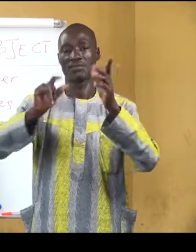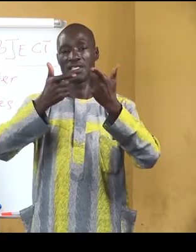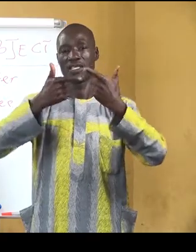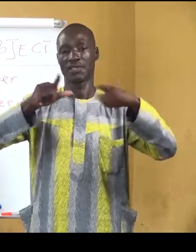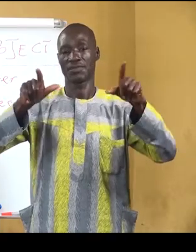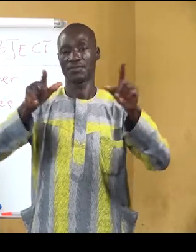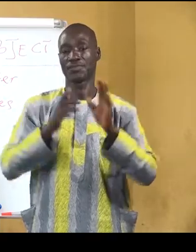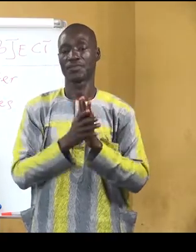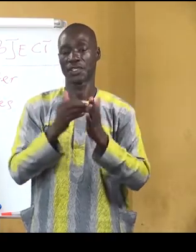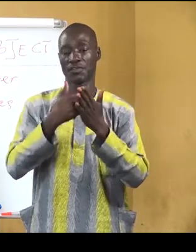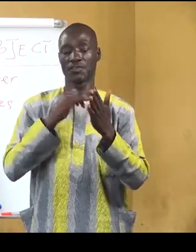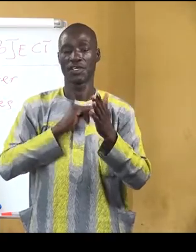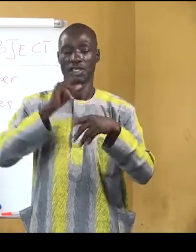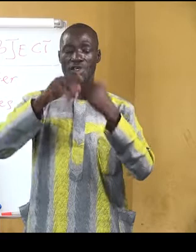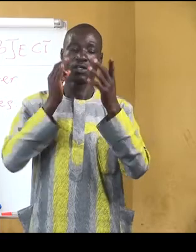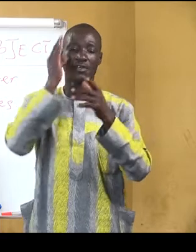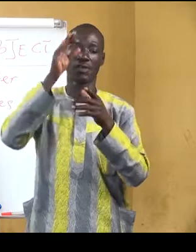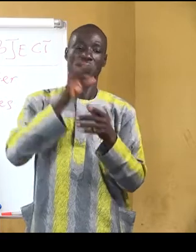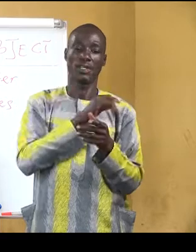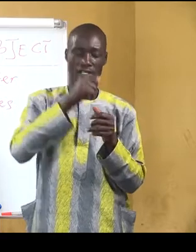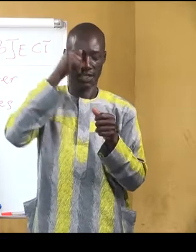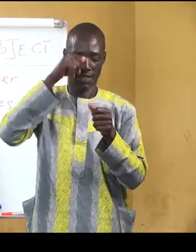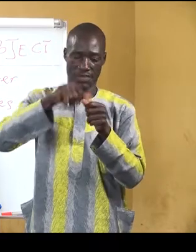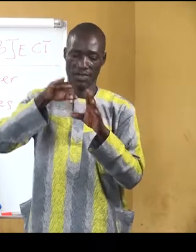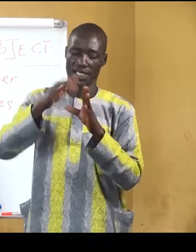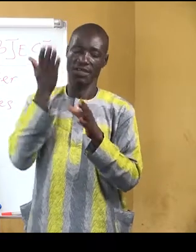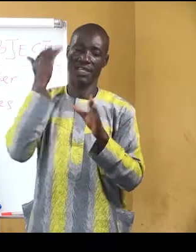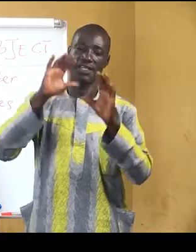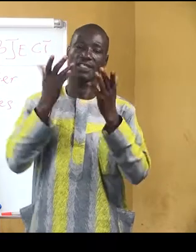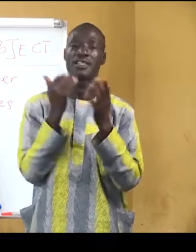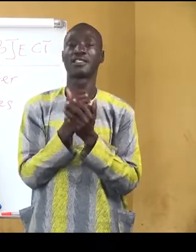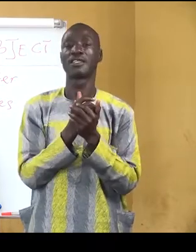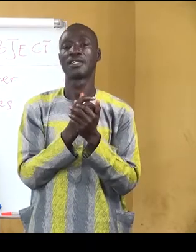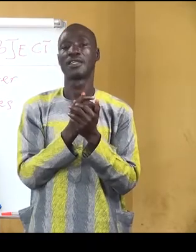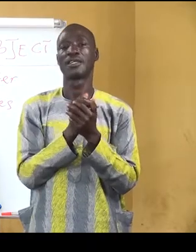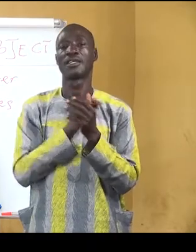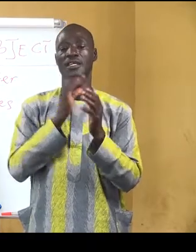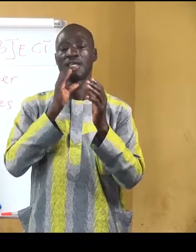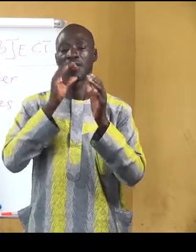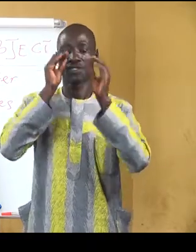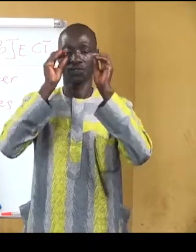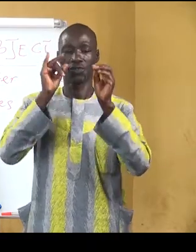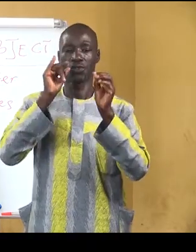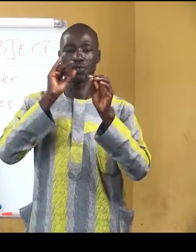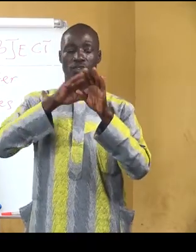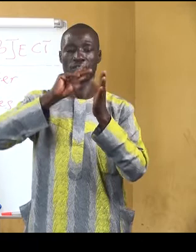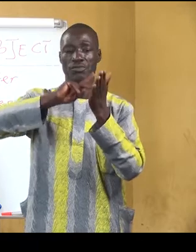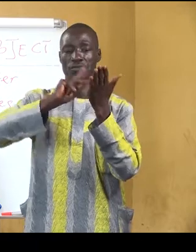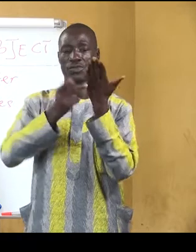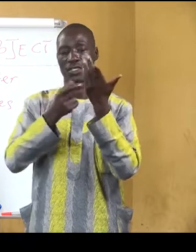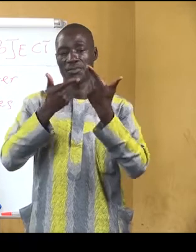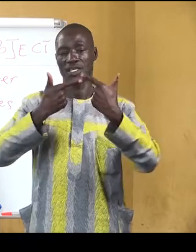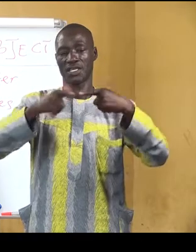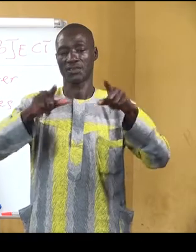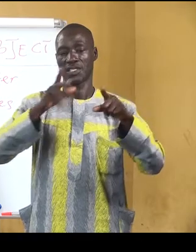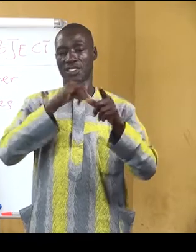language. Before I go further, in our previous classes, I remember we spoke on programming languages,